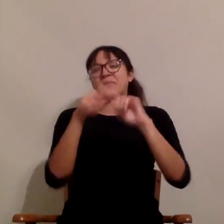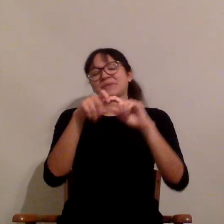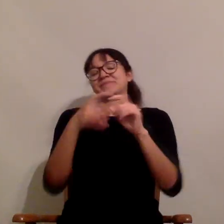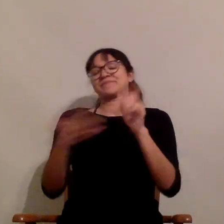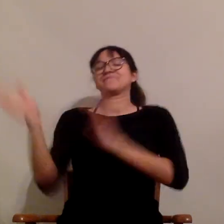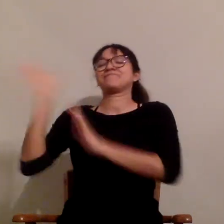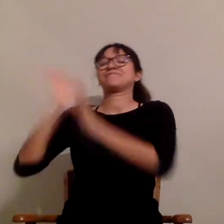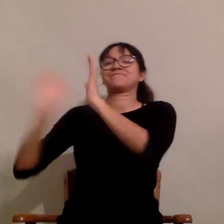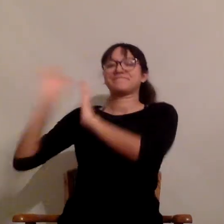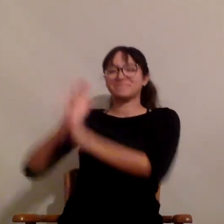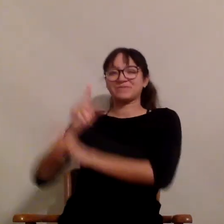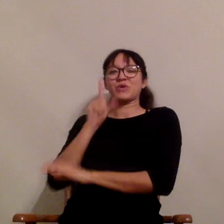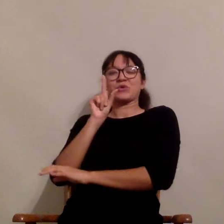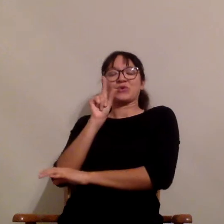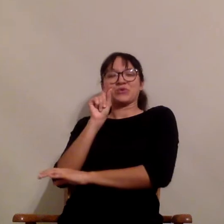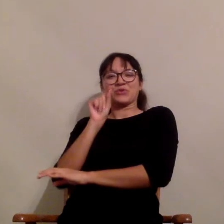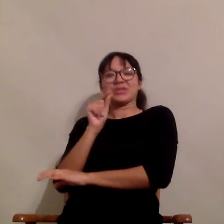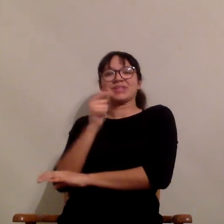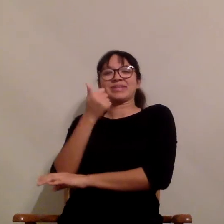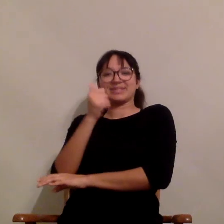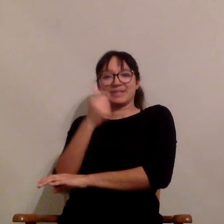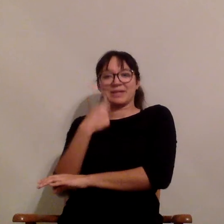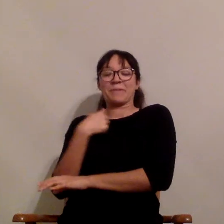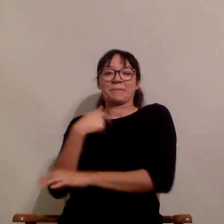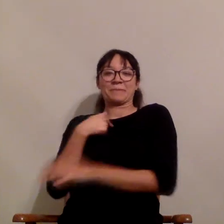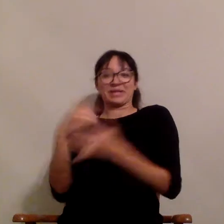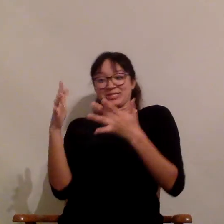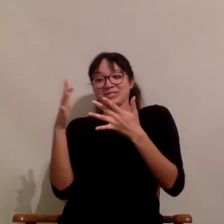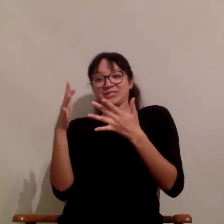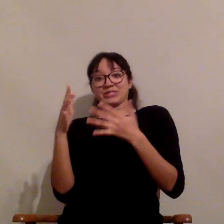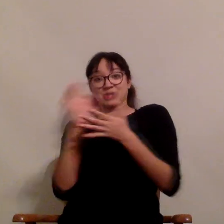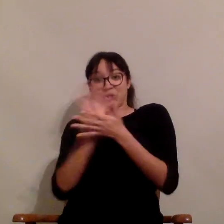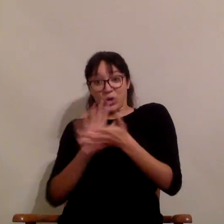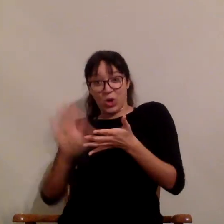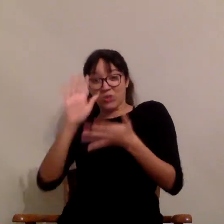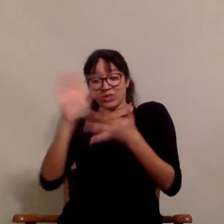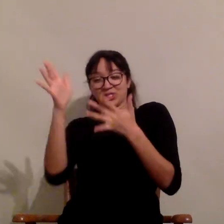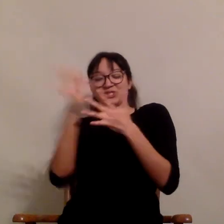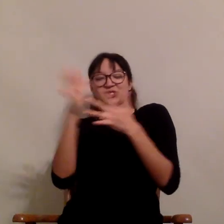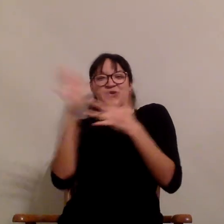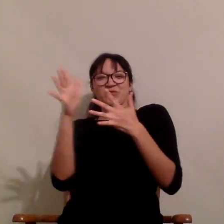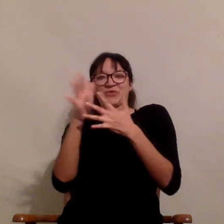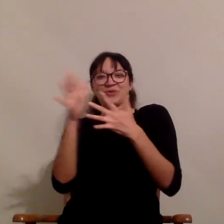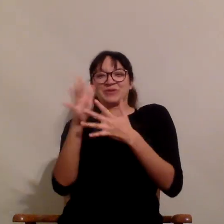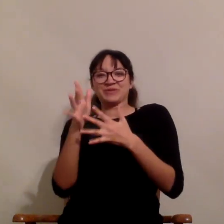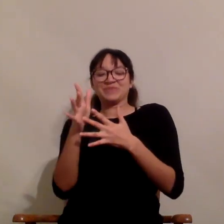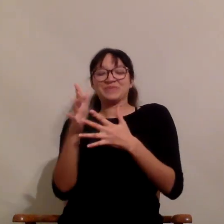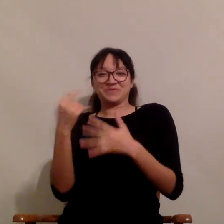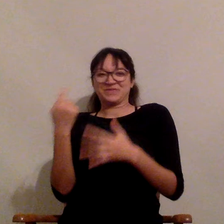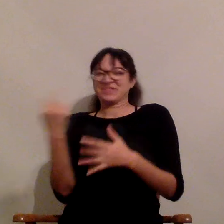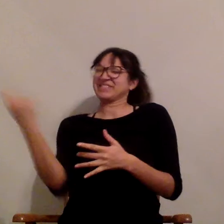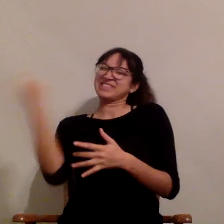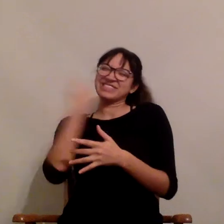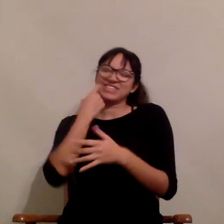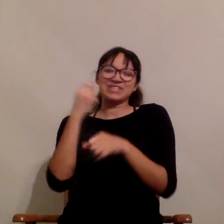2010, when I was just a sophomore in college. I had just started working in Dr. Denny Wirtz's lab